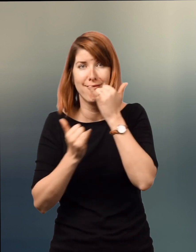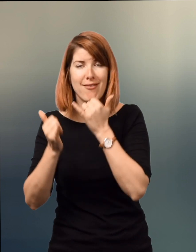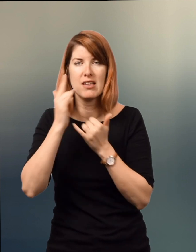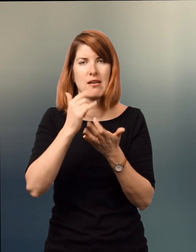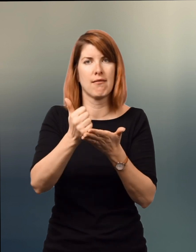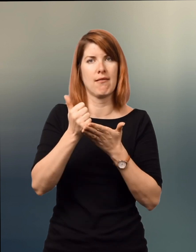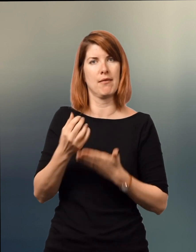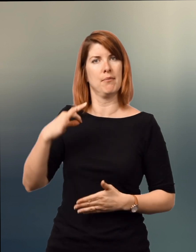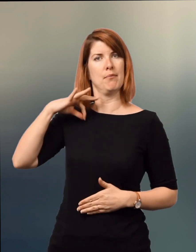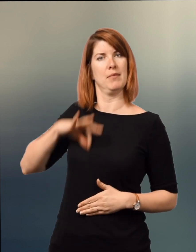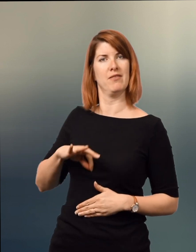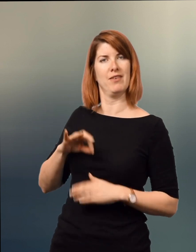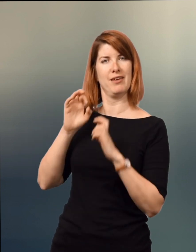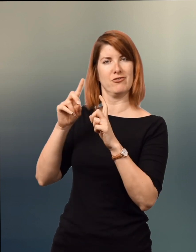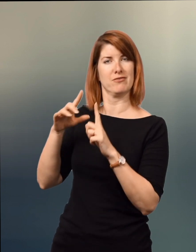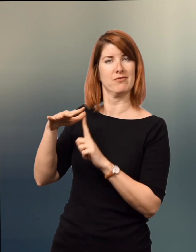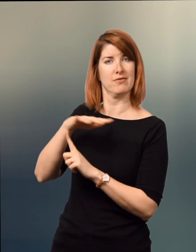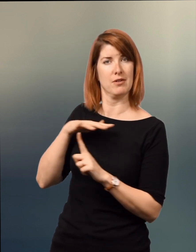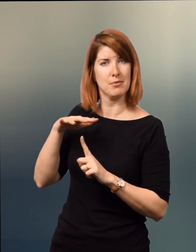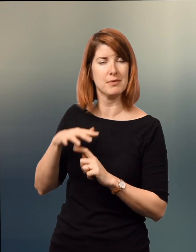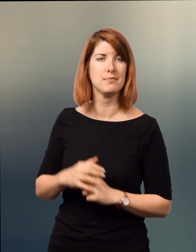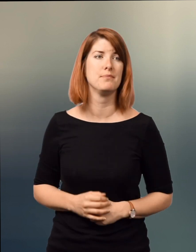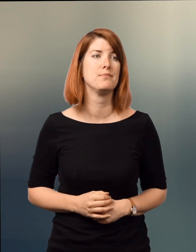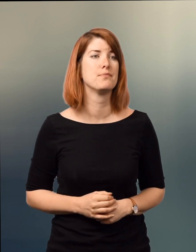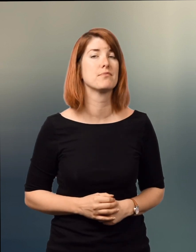quite beneficial to the educational context.